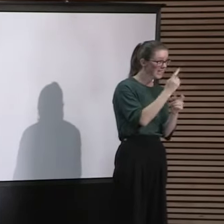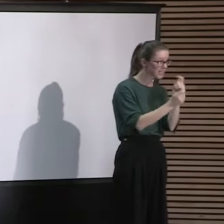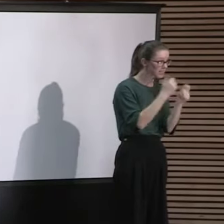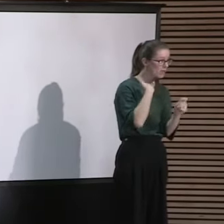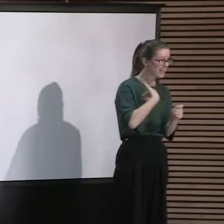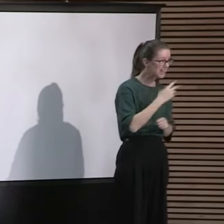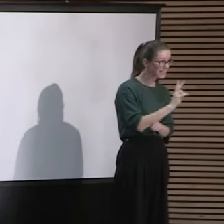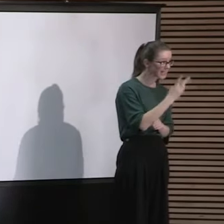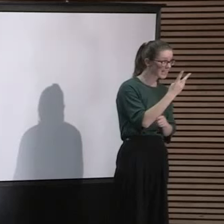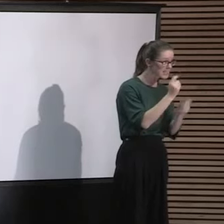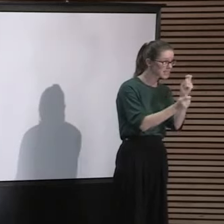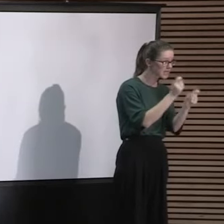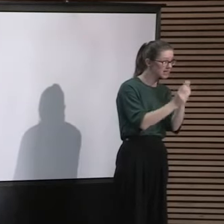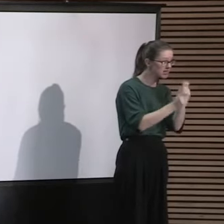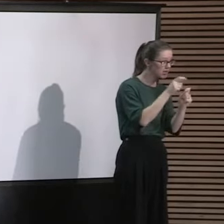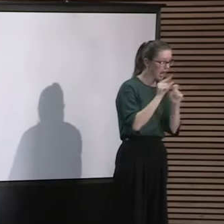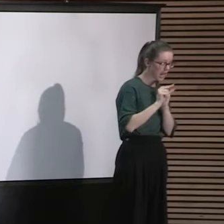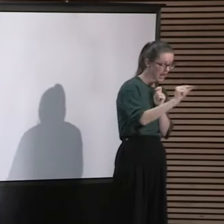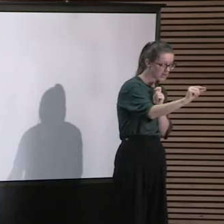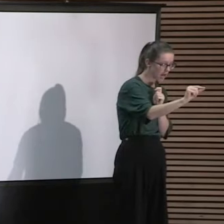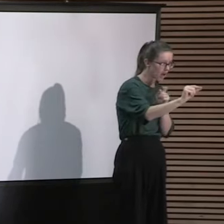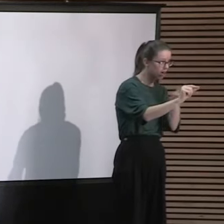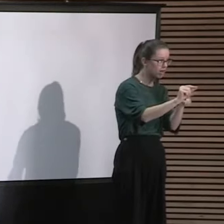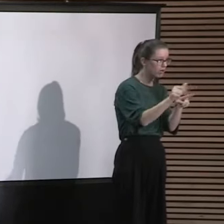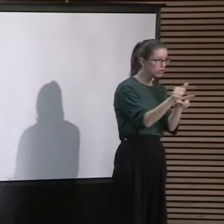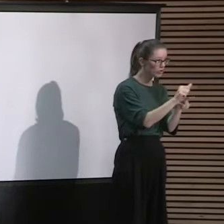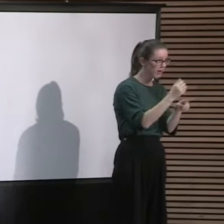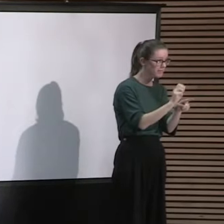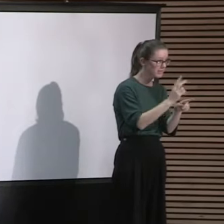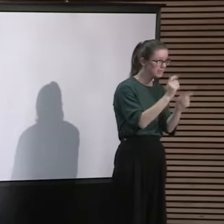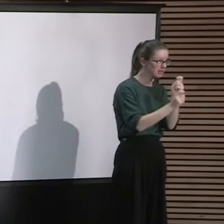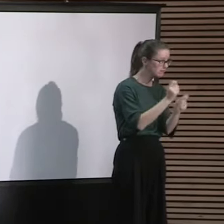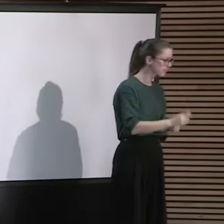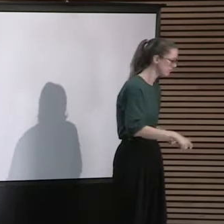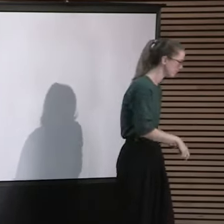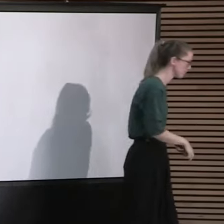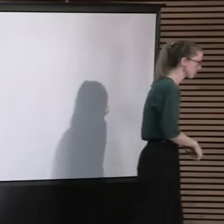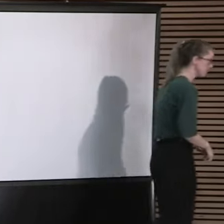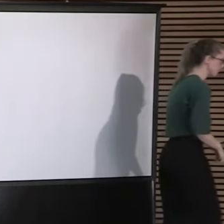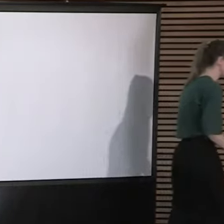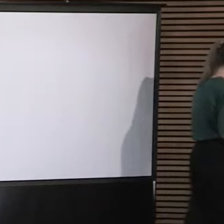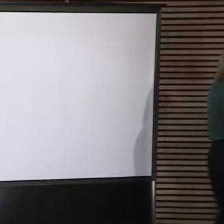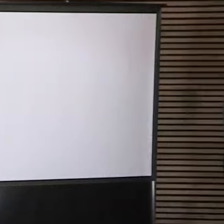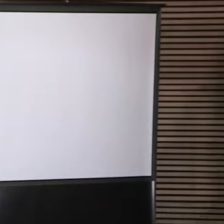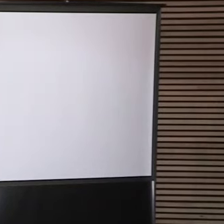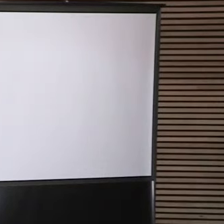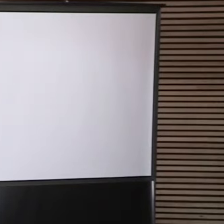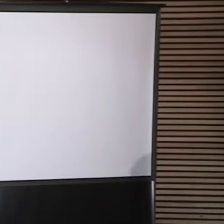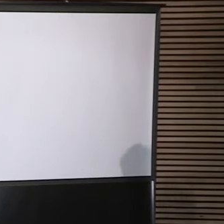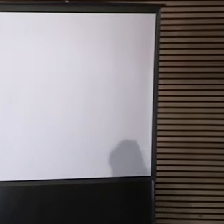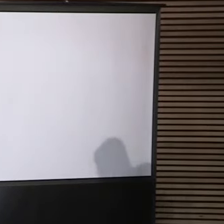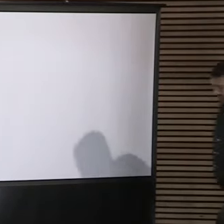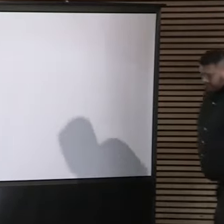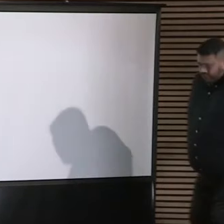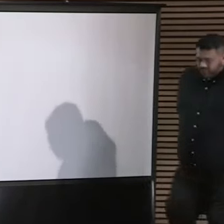they being encouraged to go for those? Can I just comment on that? So people are tested,